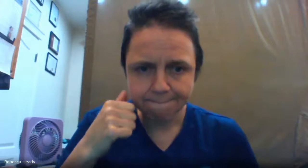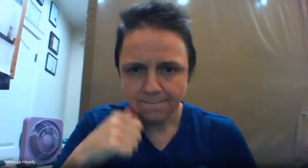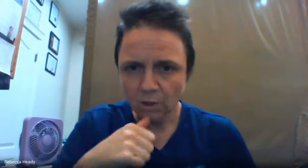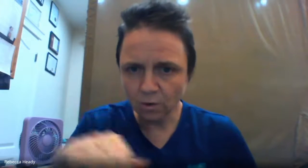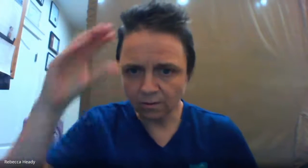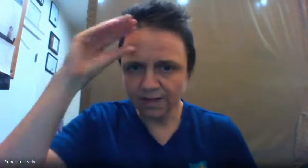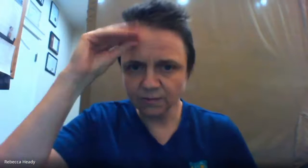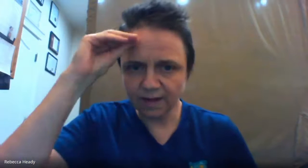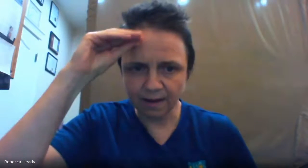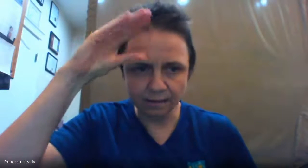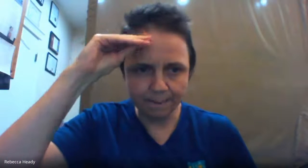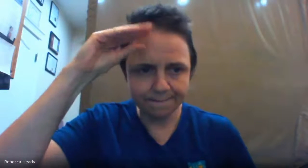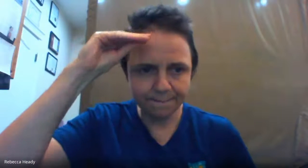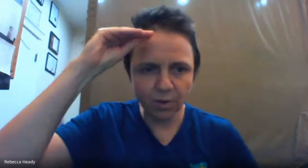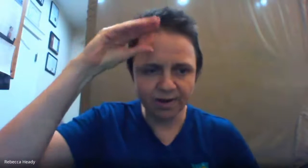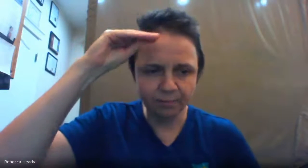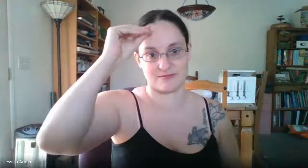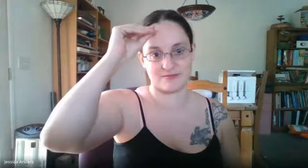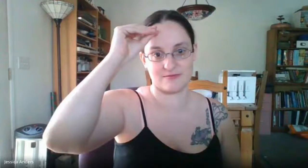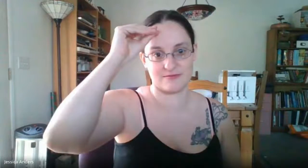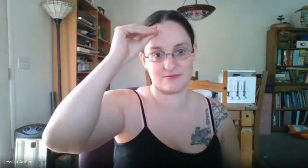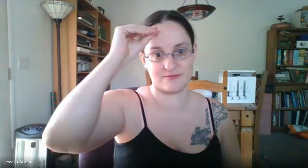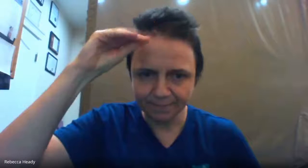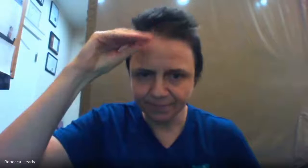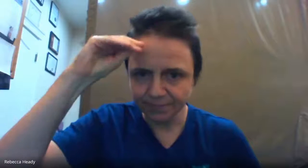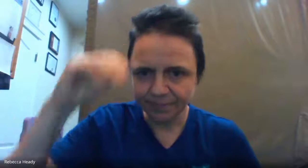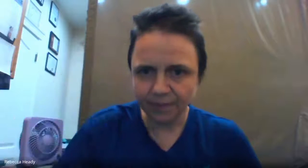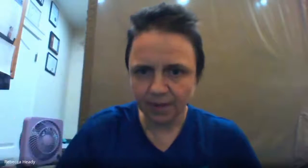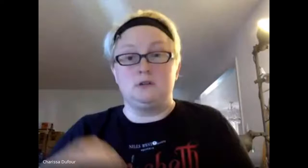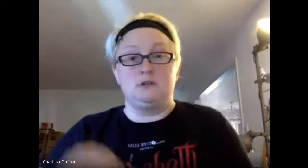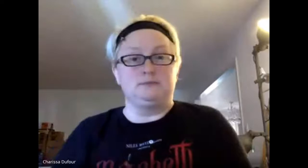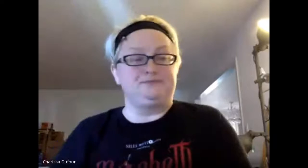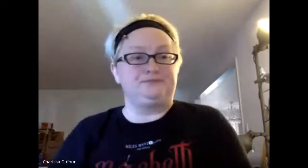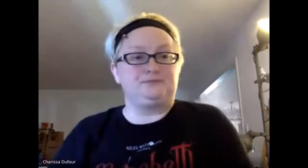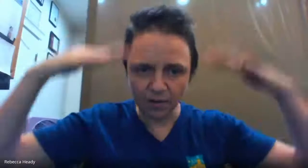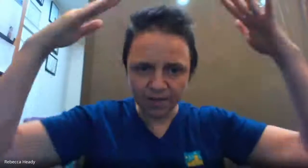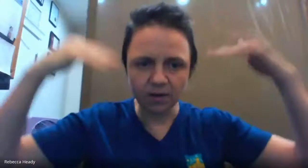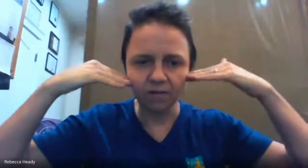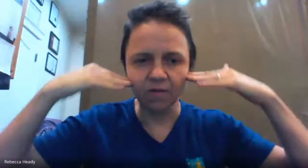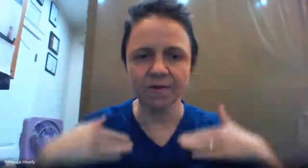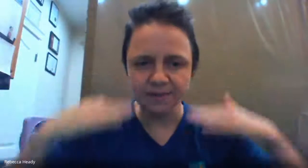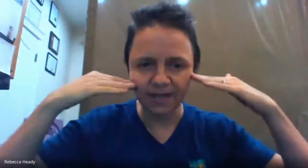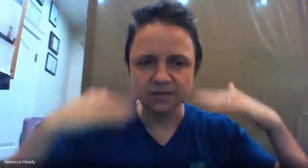Girl, next one down. Boy, baseball cap. Most of the male signs are up here. All the female signs are down